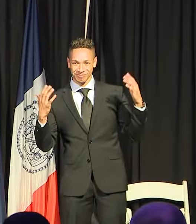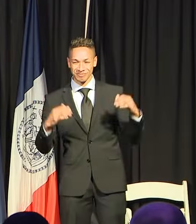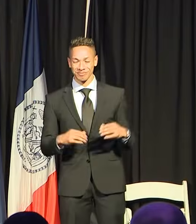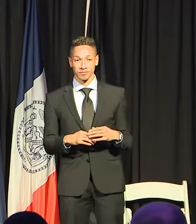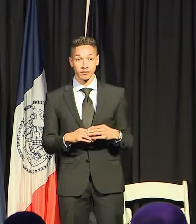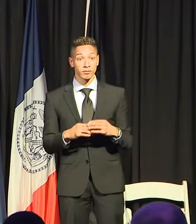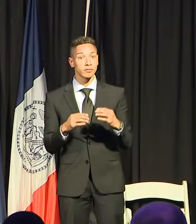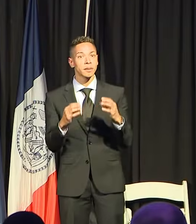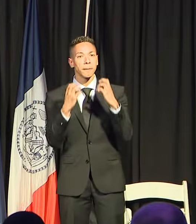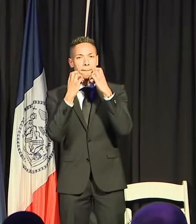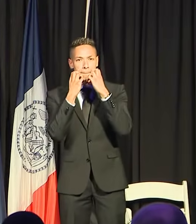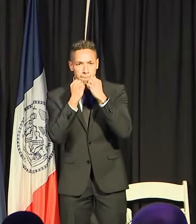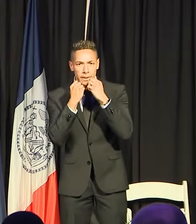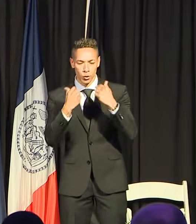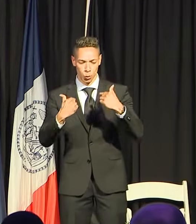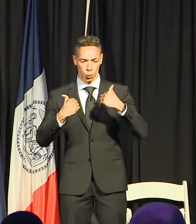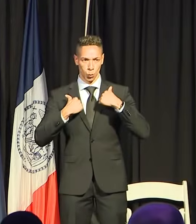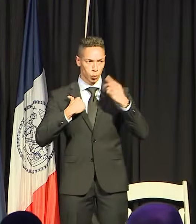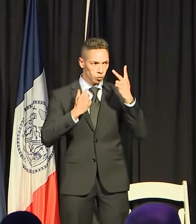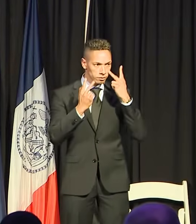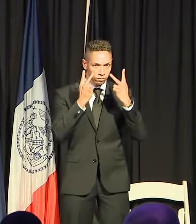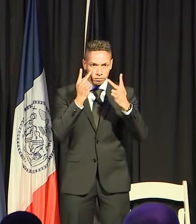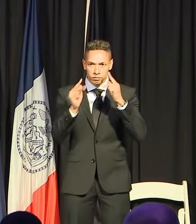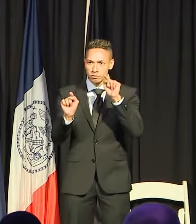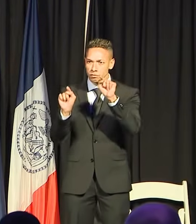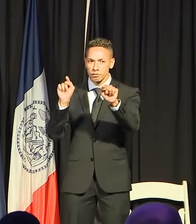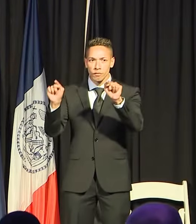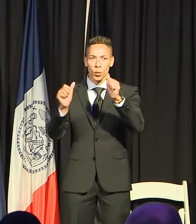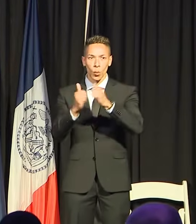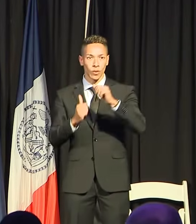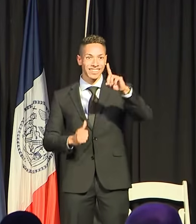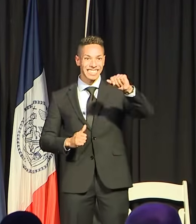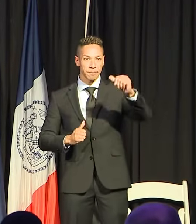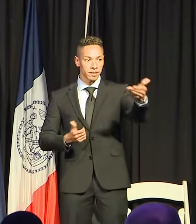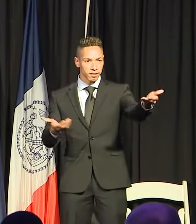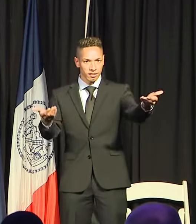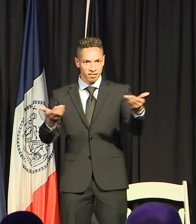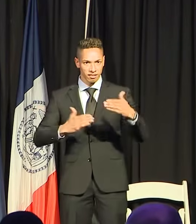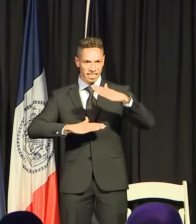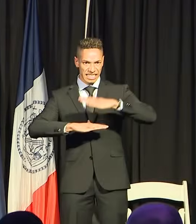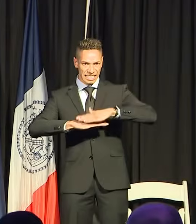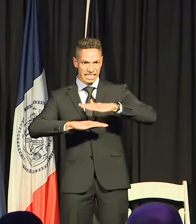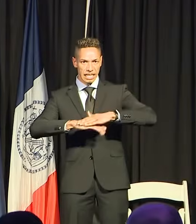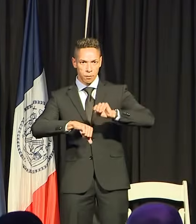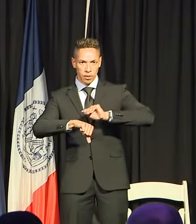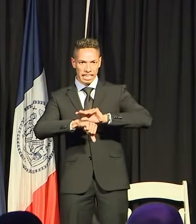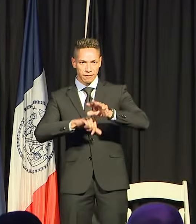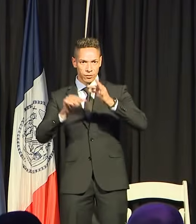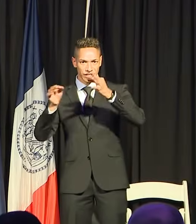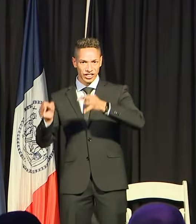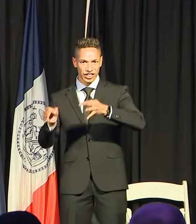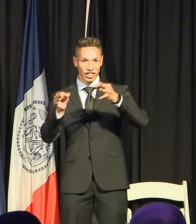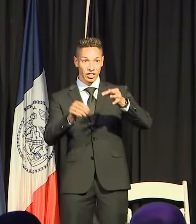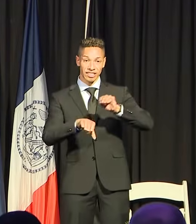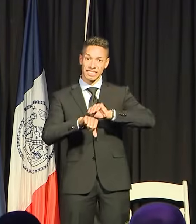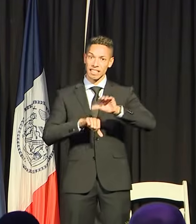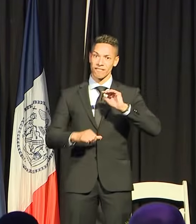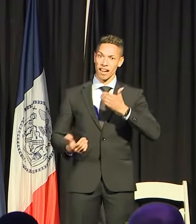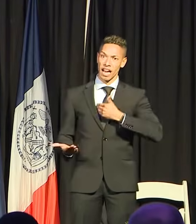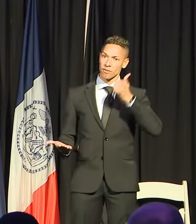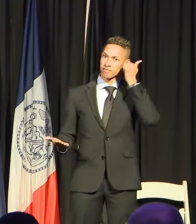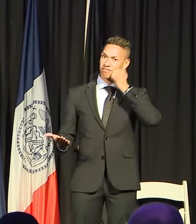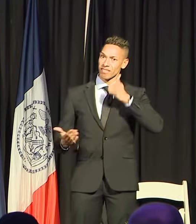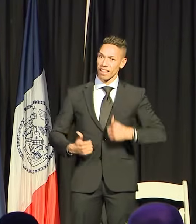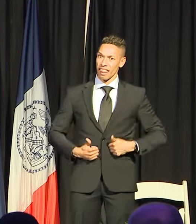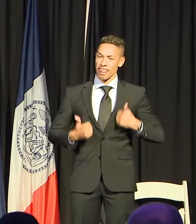It matters that we see people with disabilities at the table, shaping the decisions that affect our daily